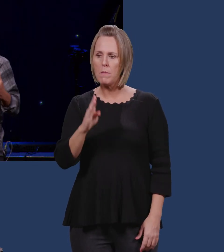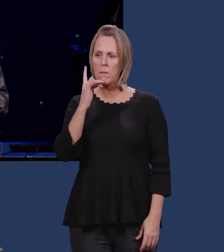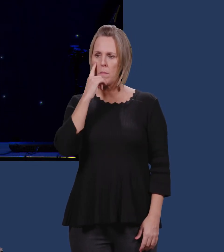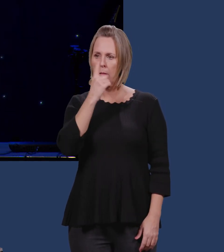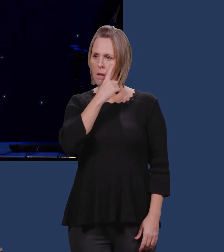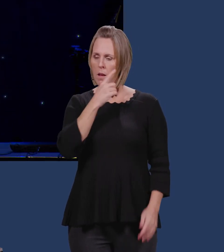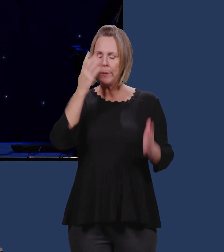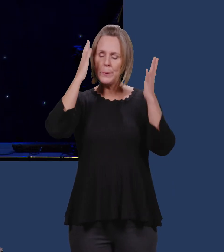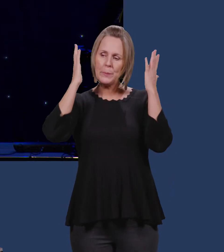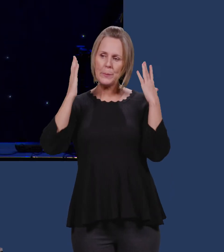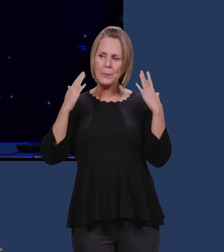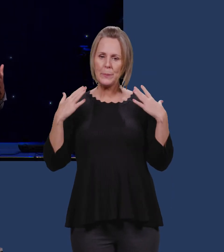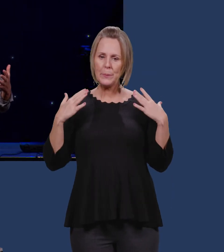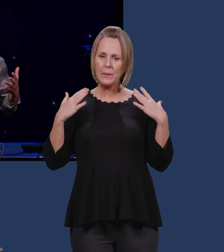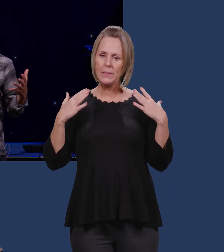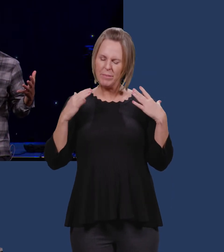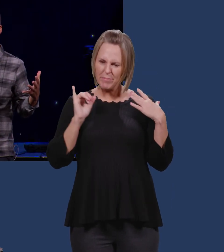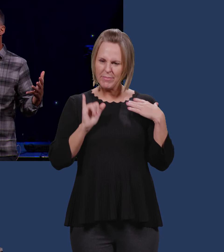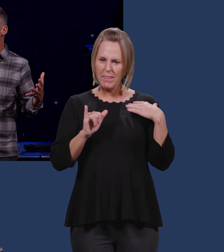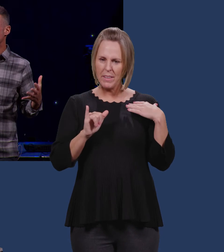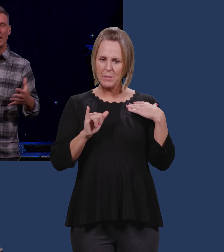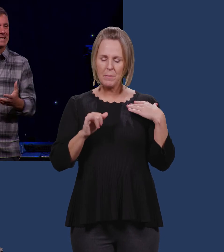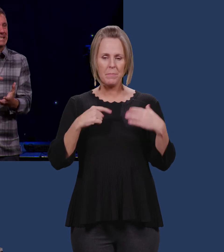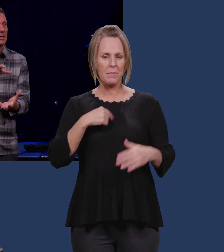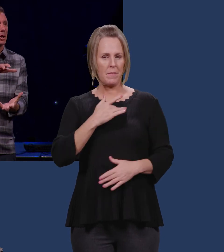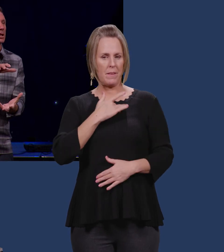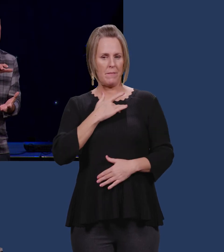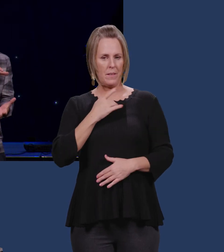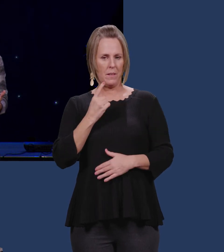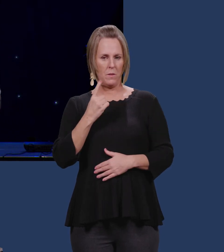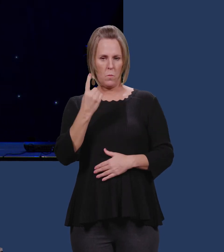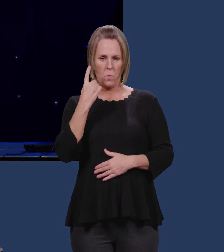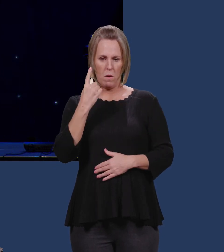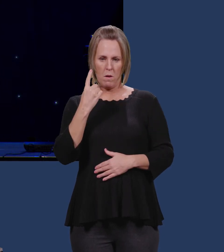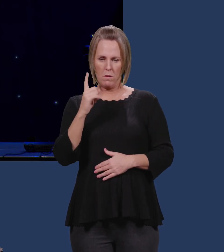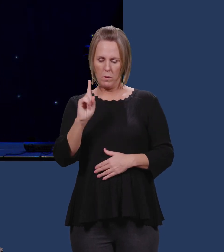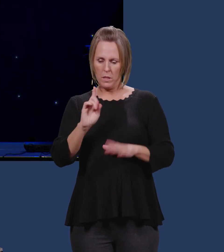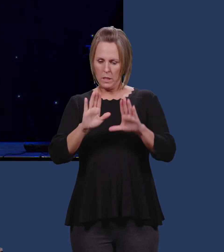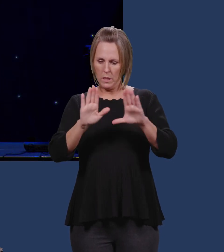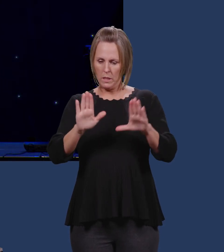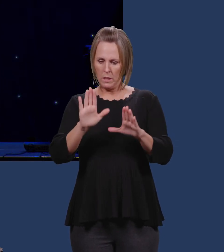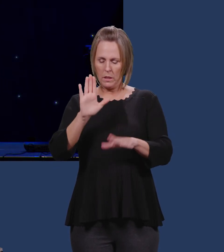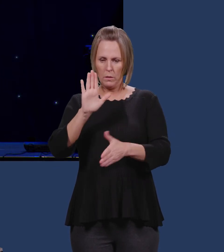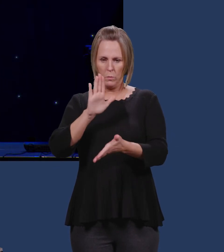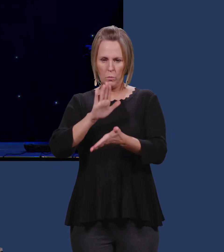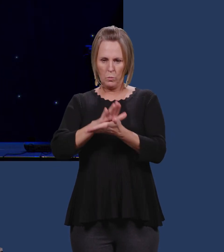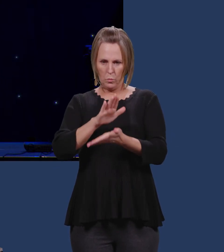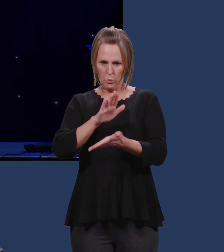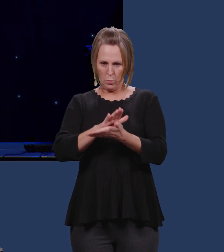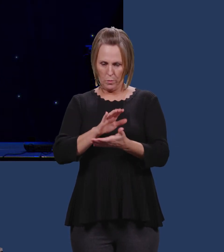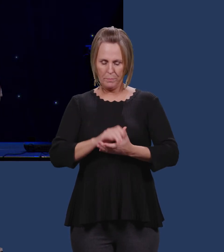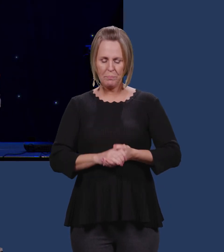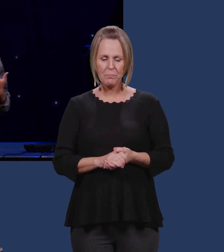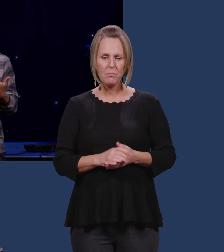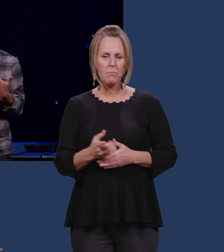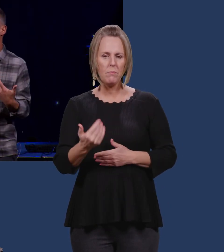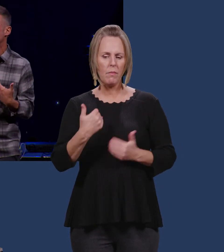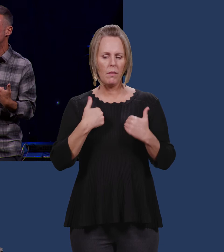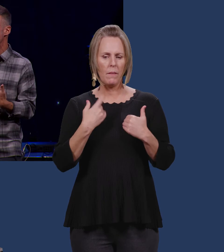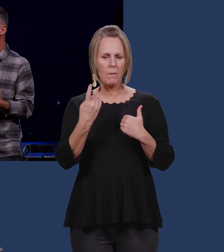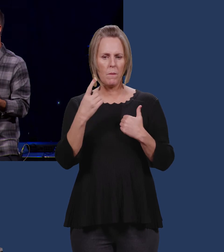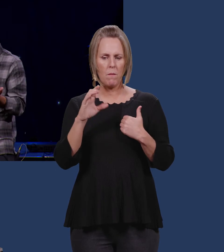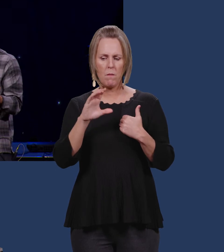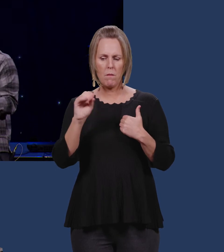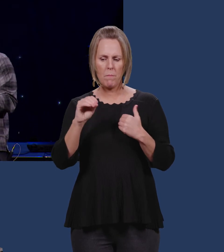the 1880s, there's a Christian publishing house that creates these little lesson cards. And on the front of the card is a picture of a